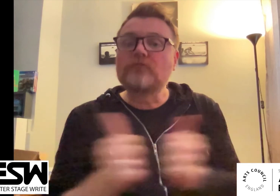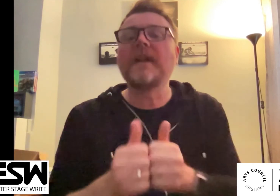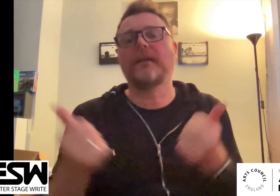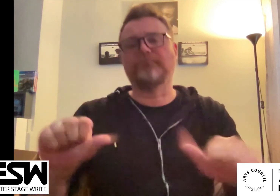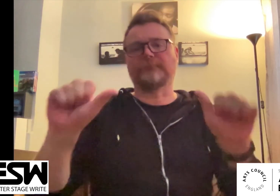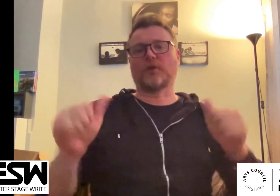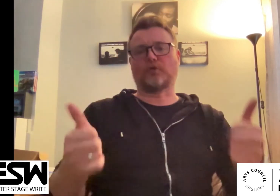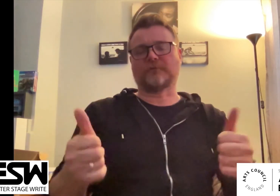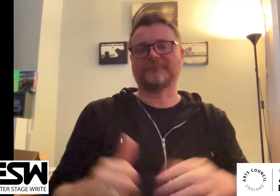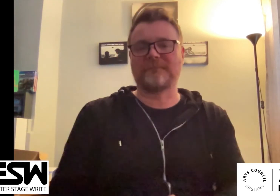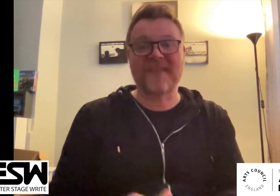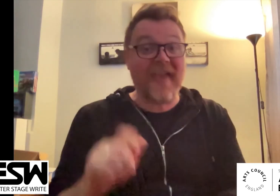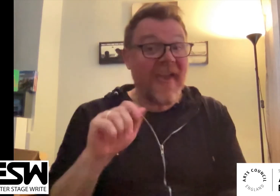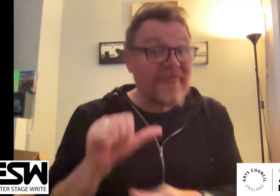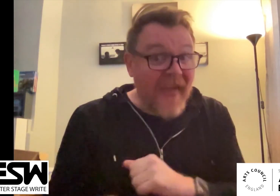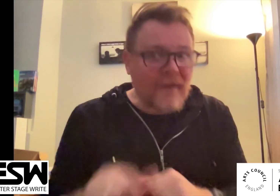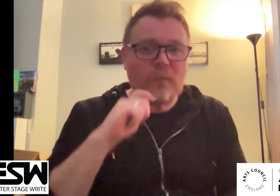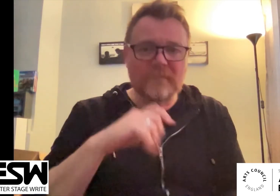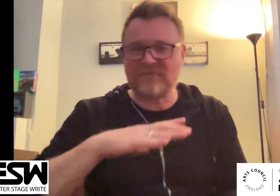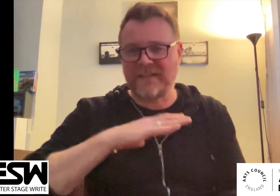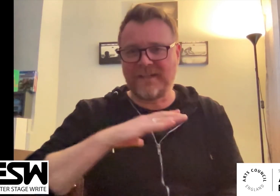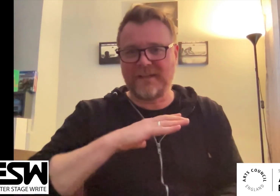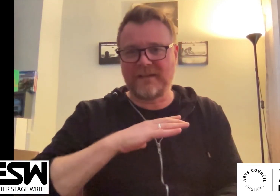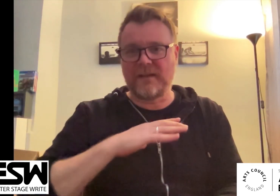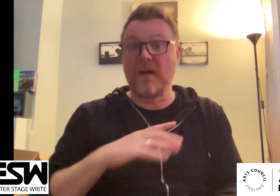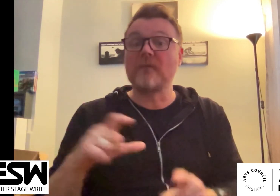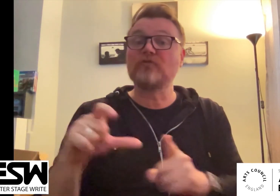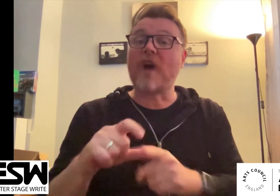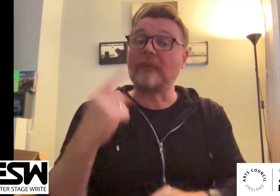outline's agreed, then that's good. We're ready to move on to the next stage, onto the draft